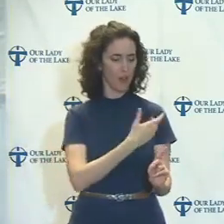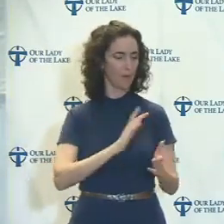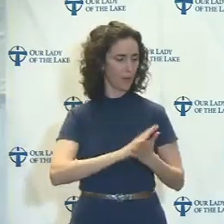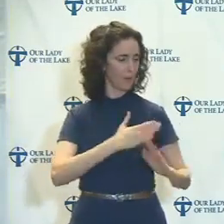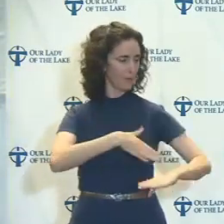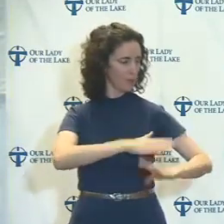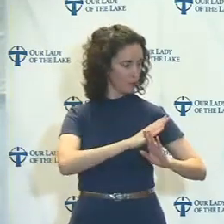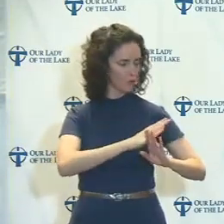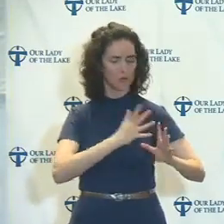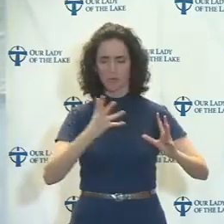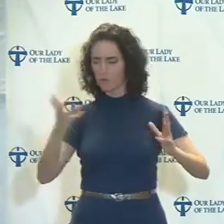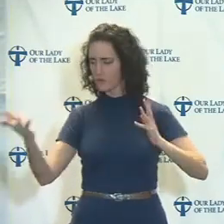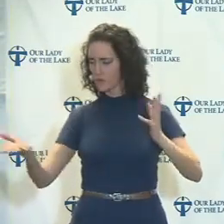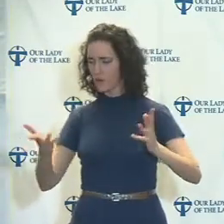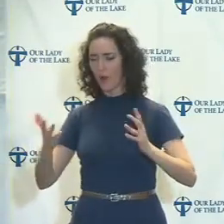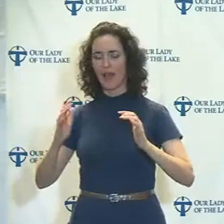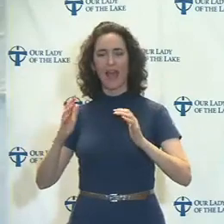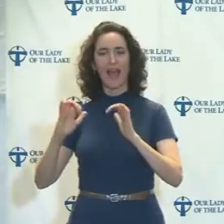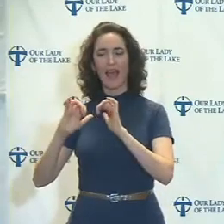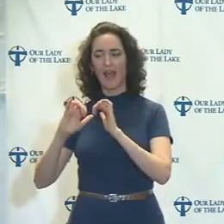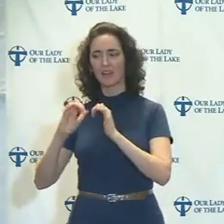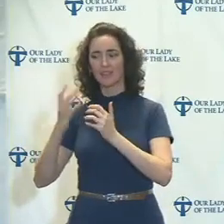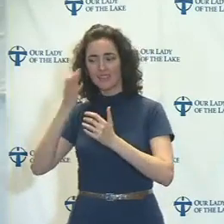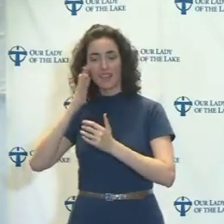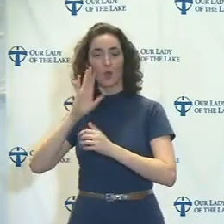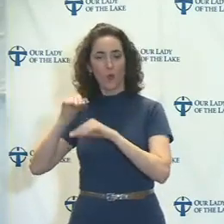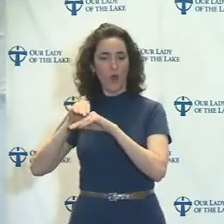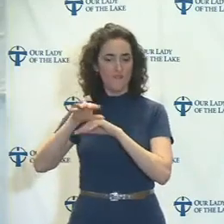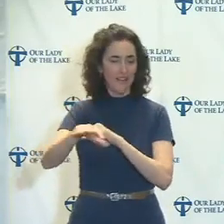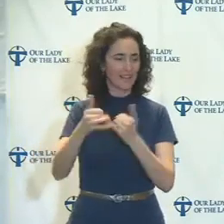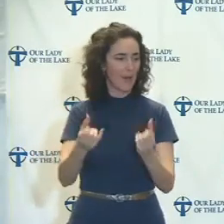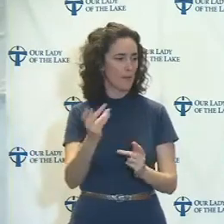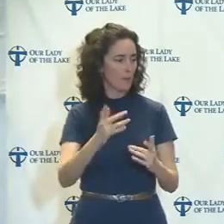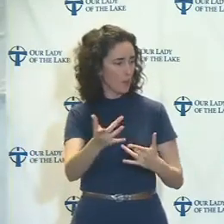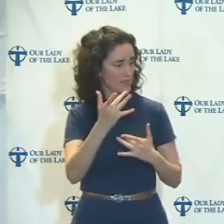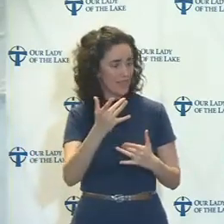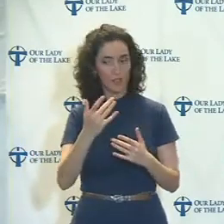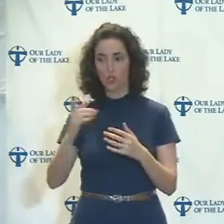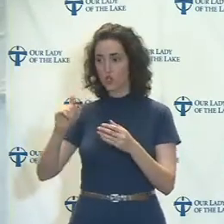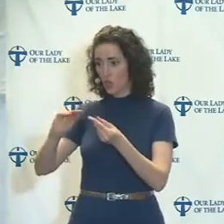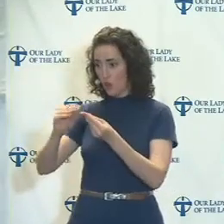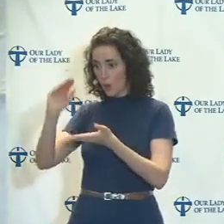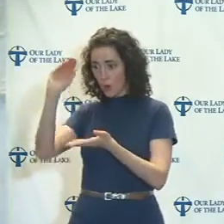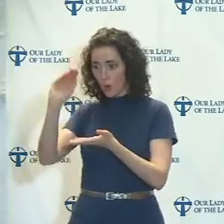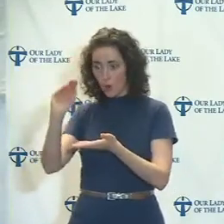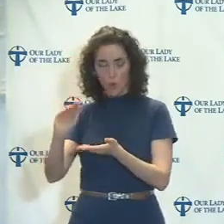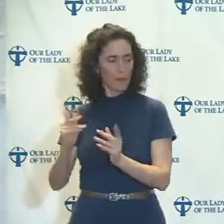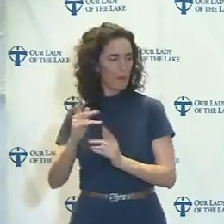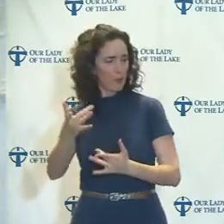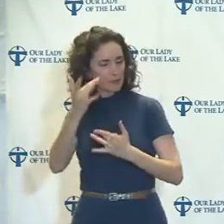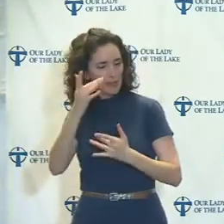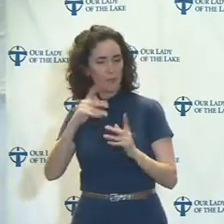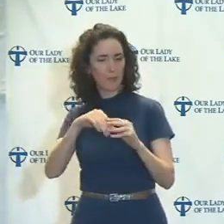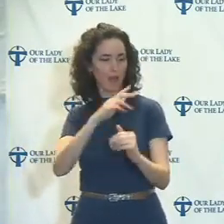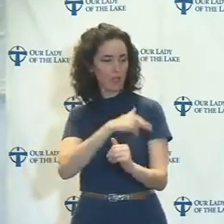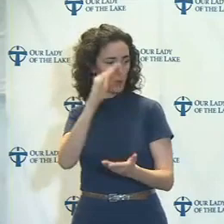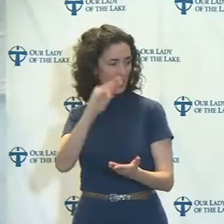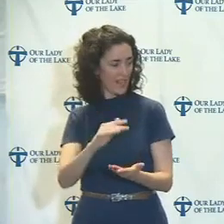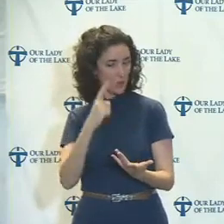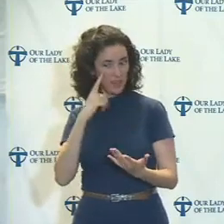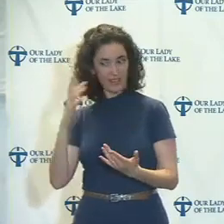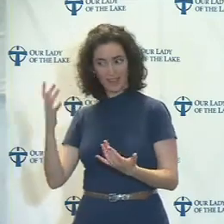At what point do we expect to see that having an impact, or do you think we're having an impact right now, and that's why we're seeing lower cases and hospitalizations?